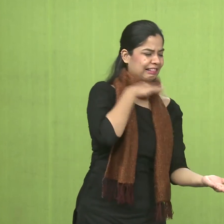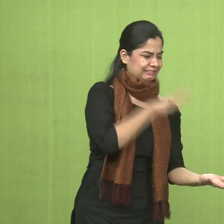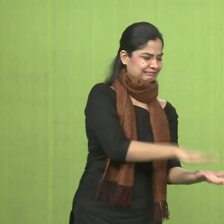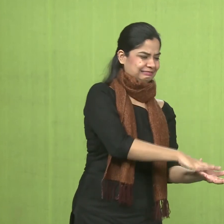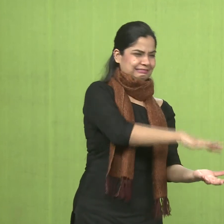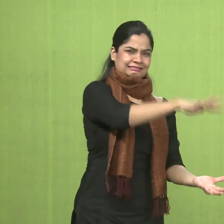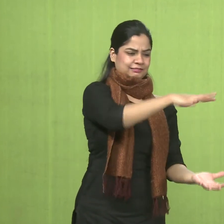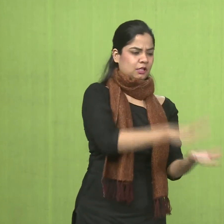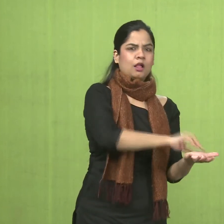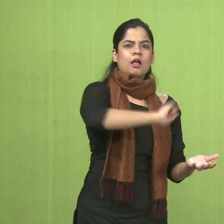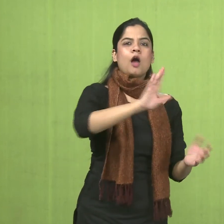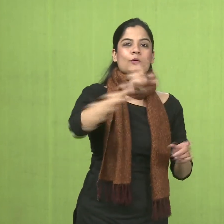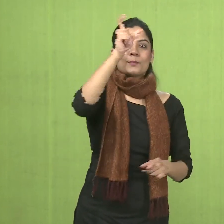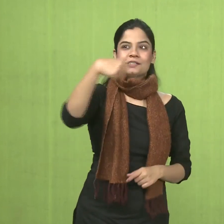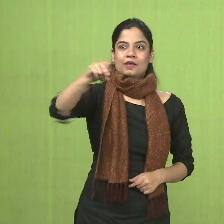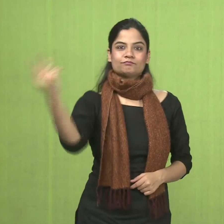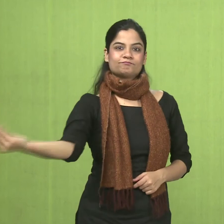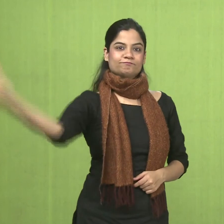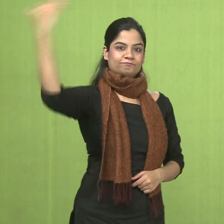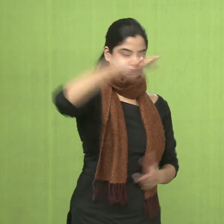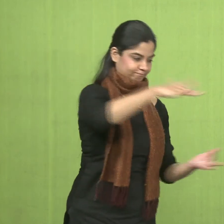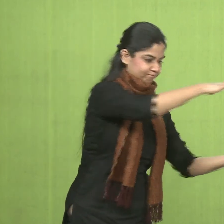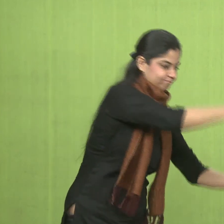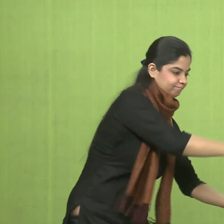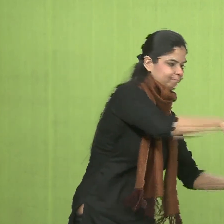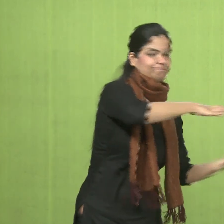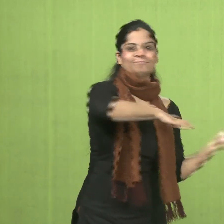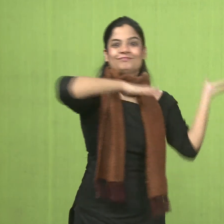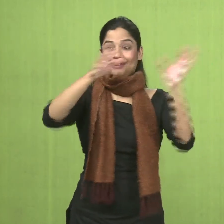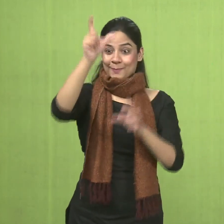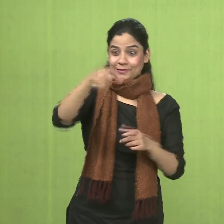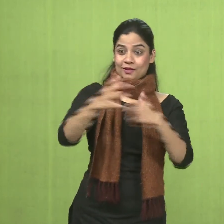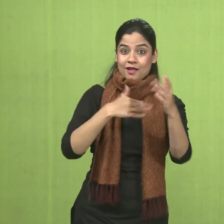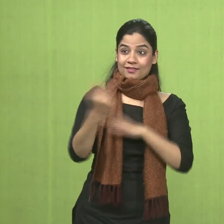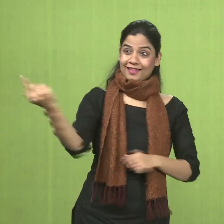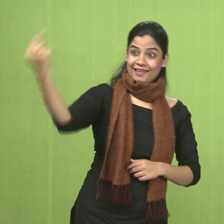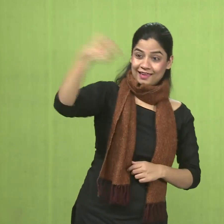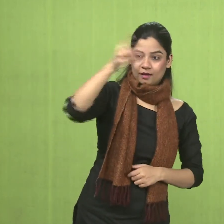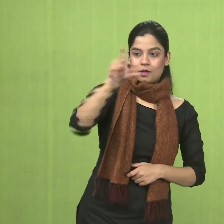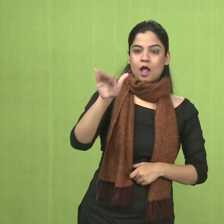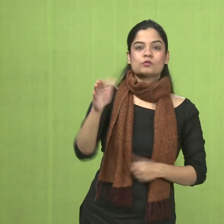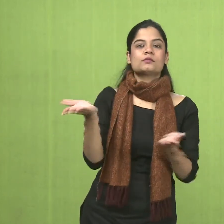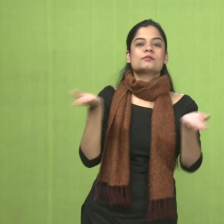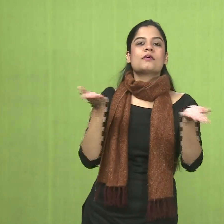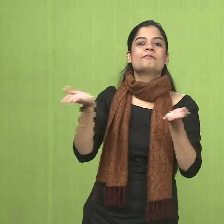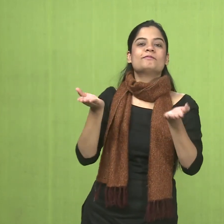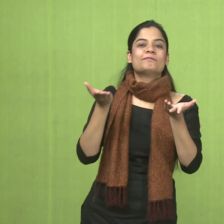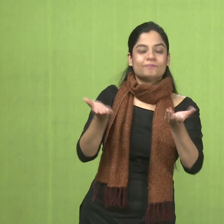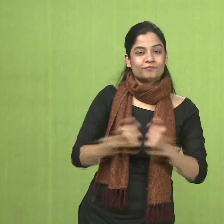we have some dust or some garbage accumulated at the house. A person comes and takes away our garbage.